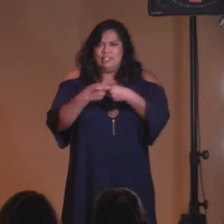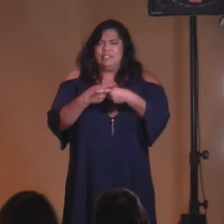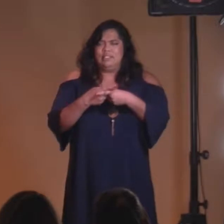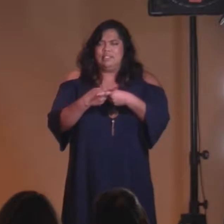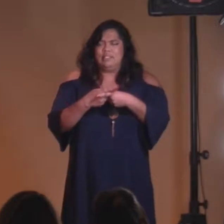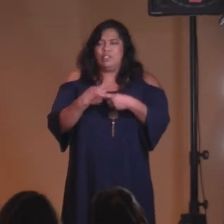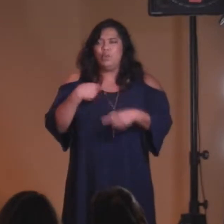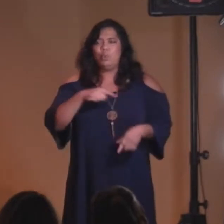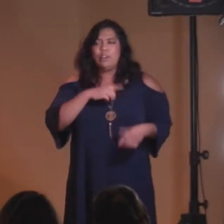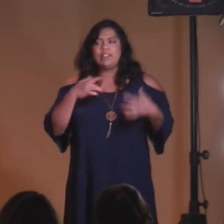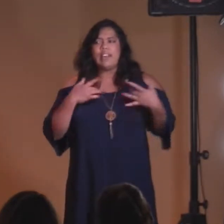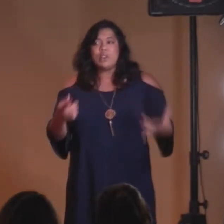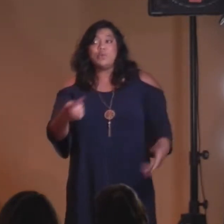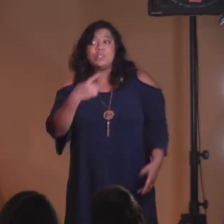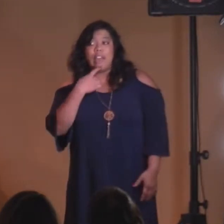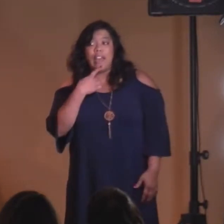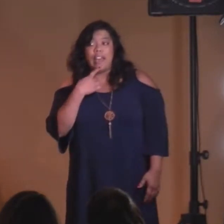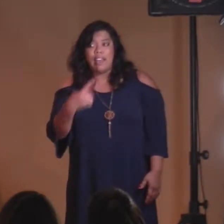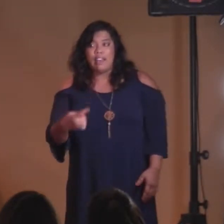we say